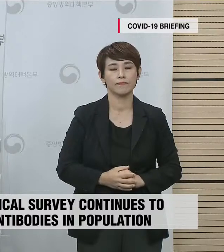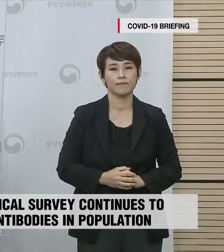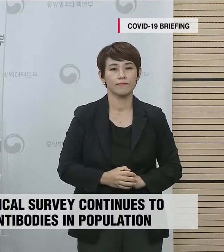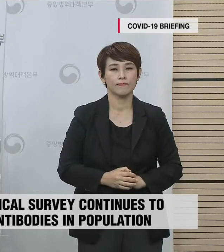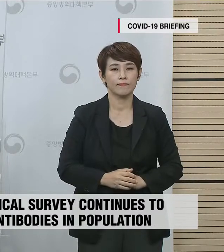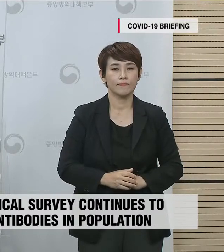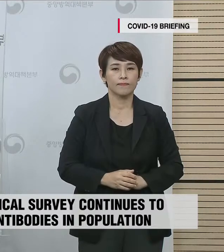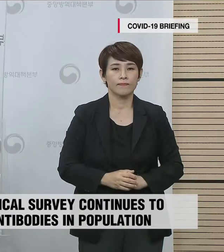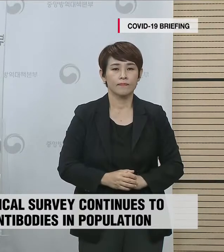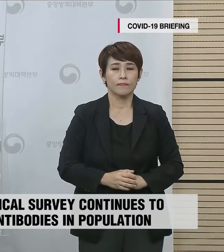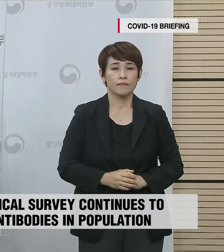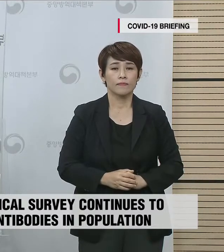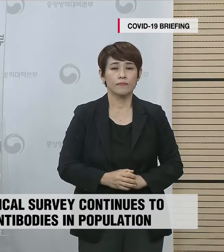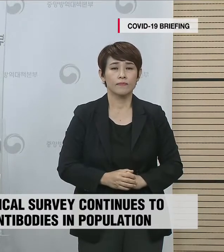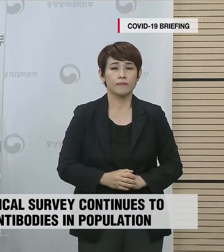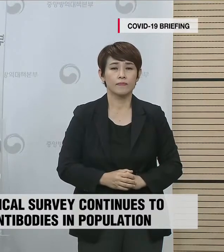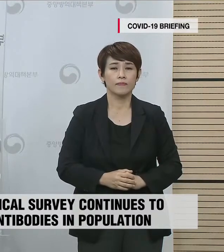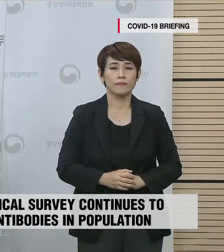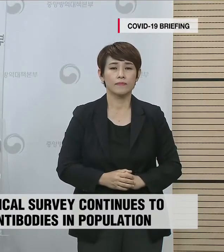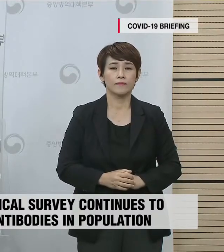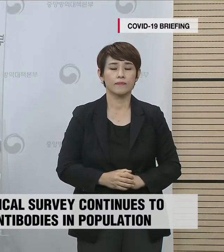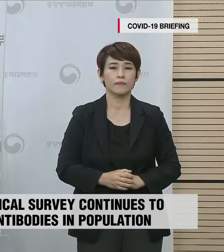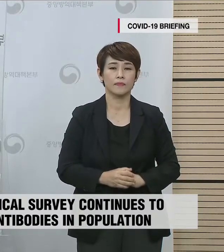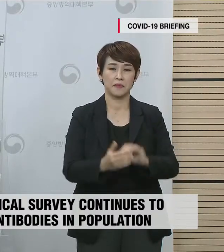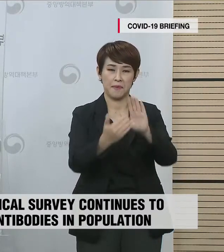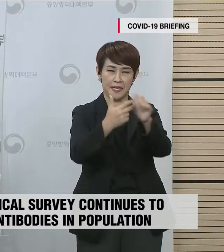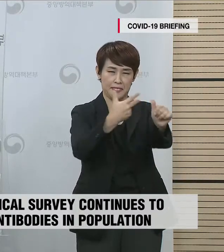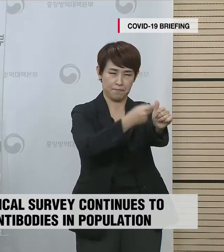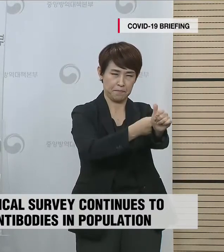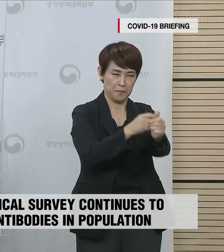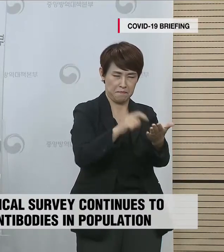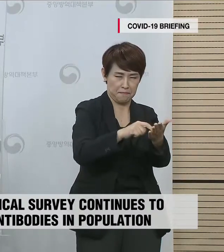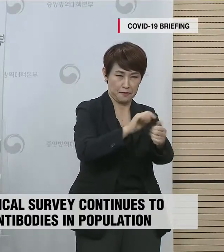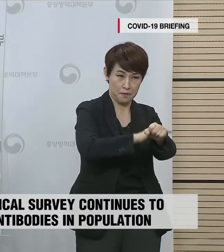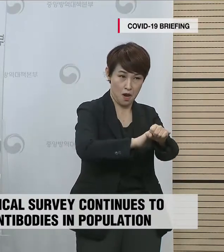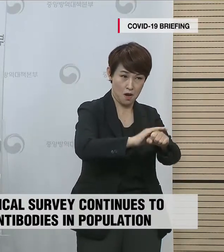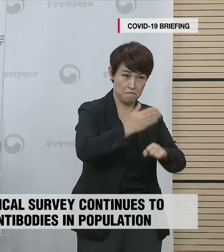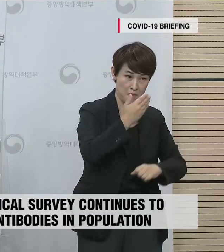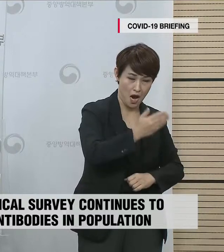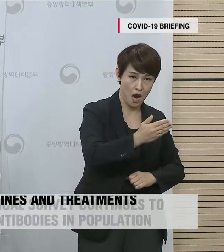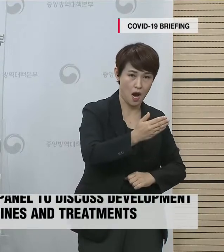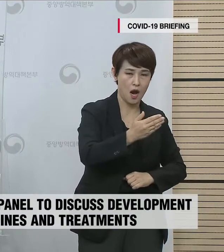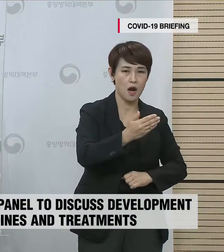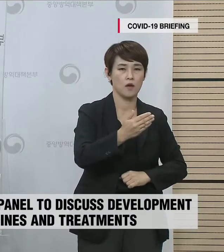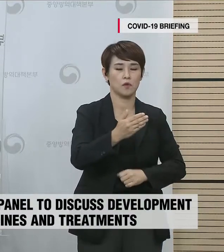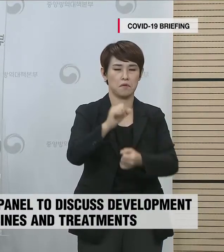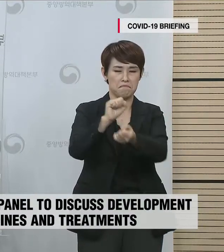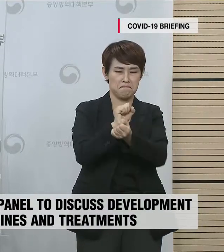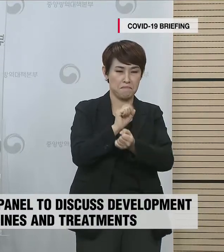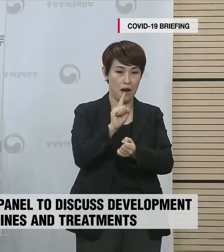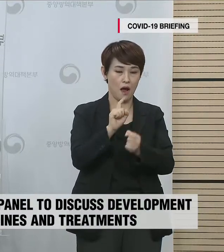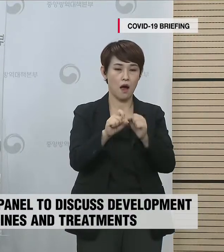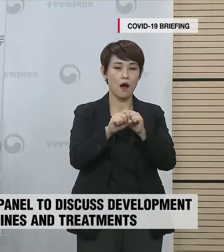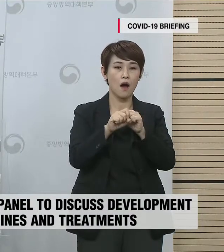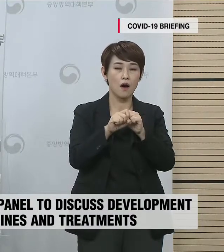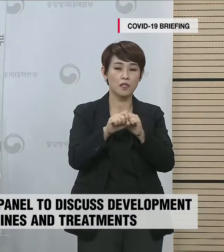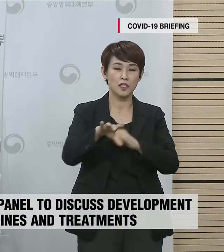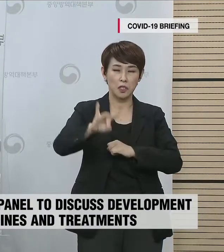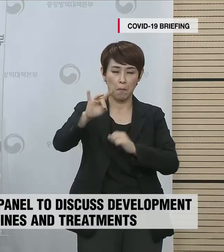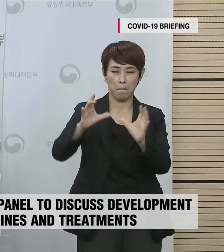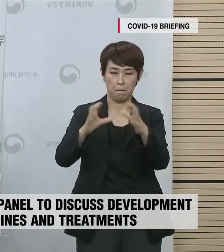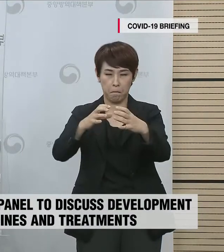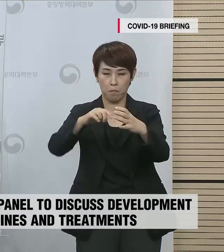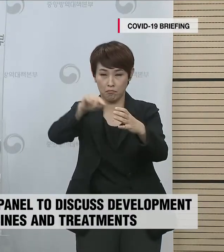that we can have a manageable situation of the COVID-19 outbreak here in the country. Of course, everything depends on